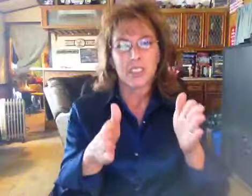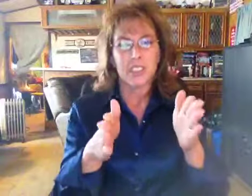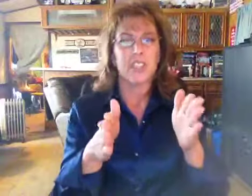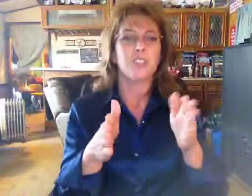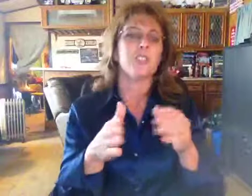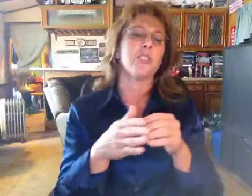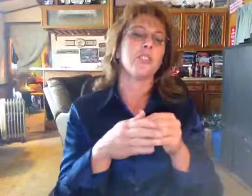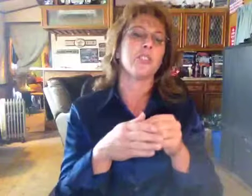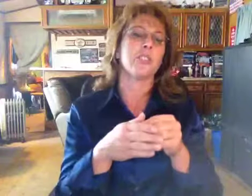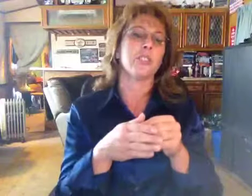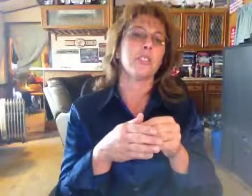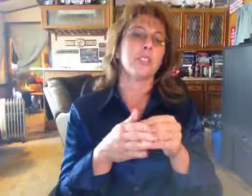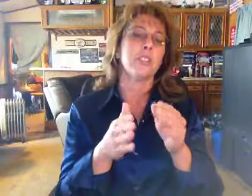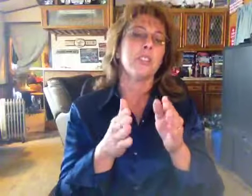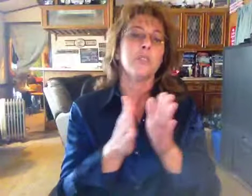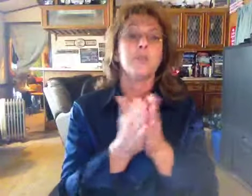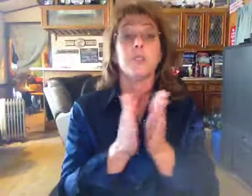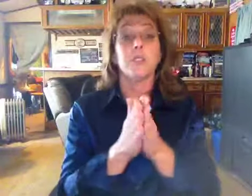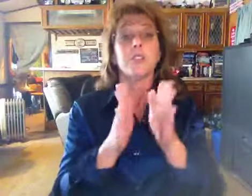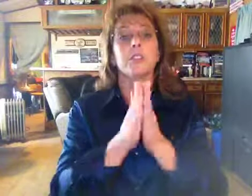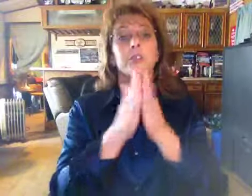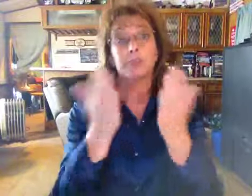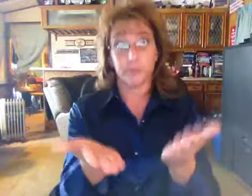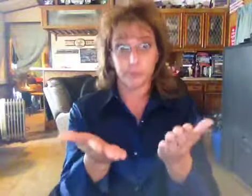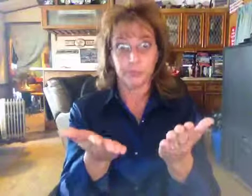scientist, opens up a book and just begins lecturing